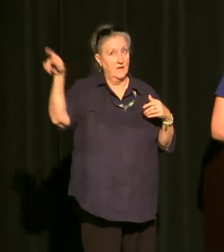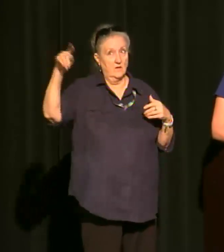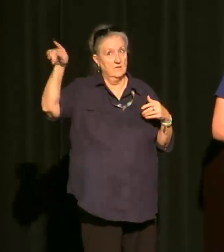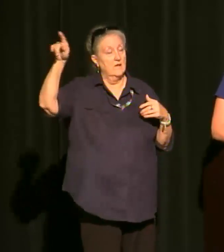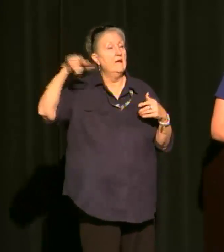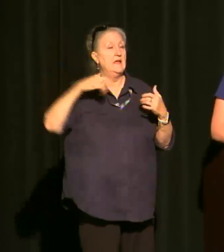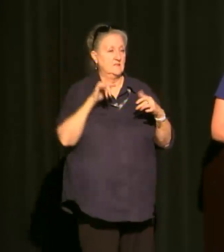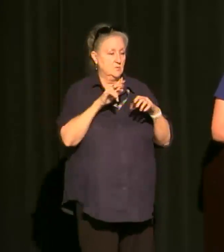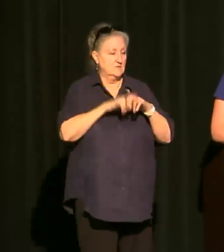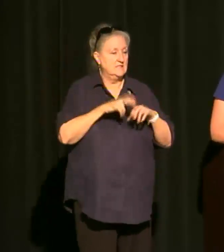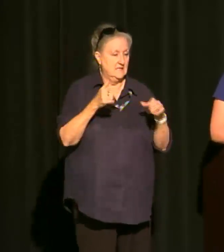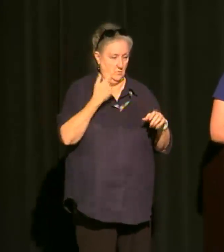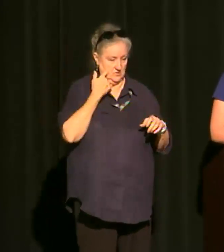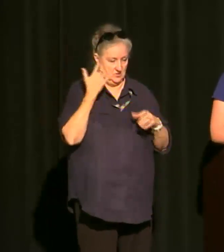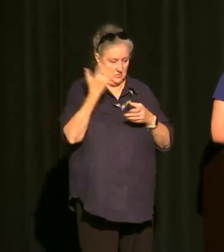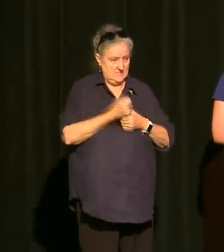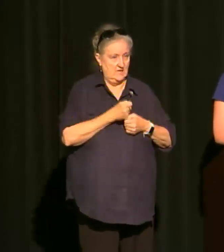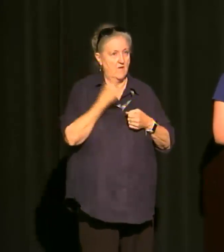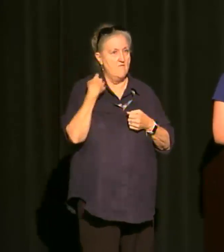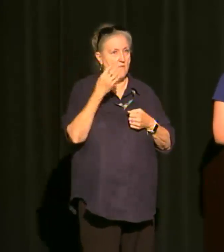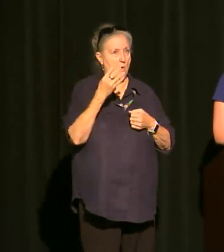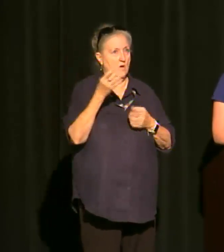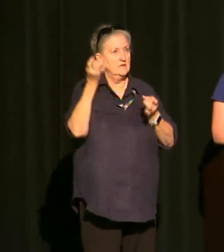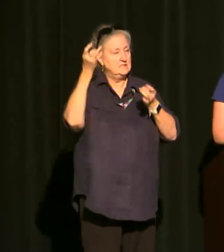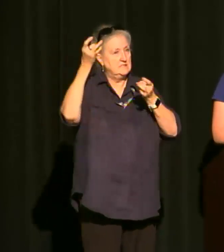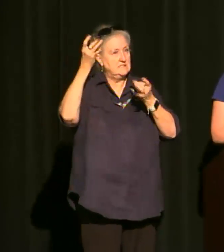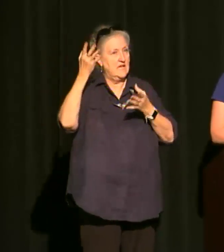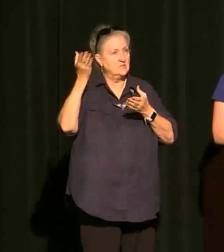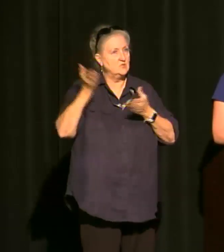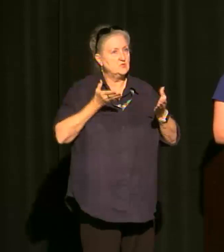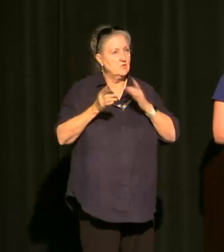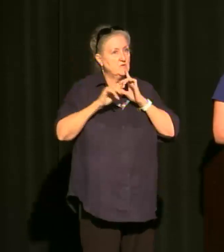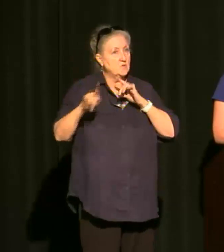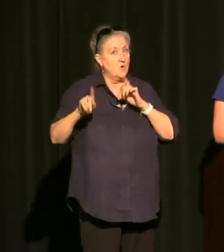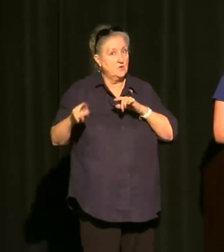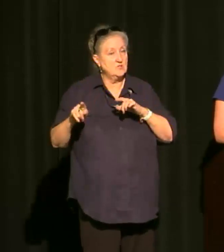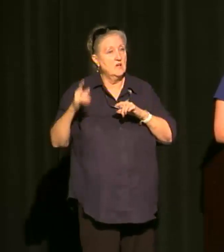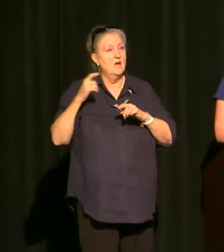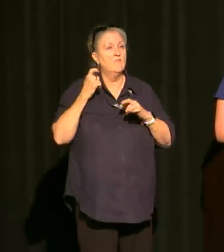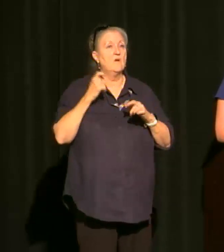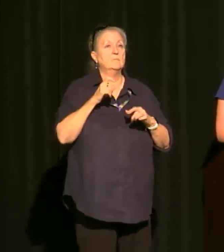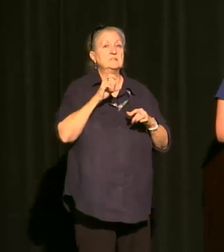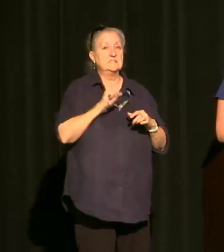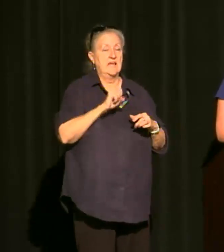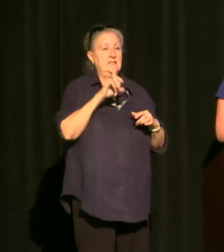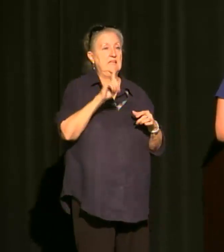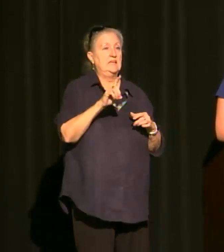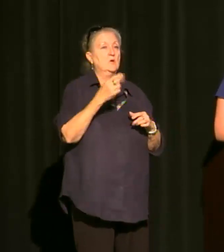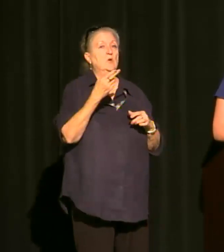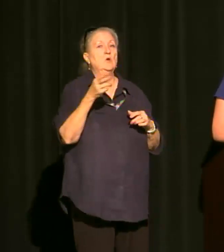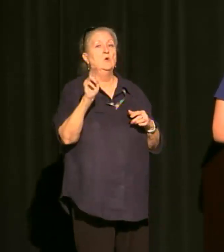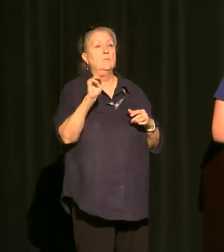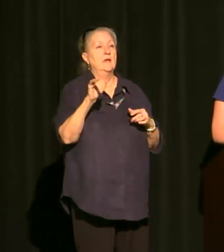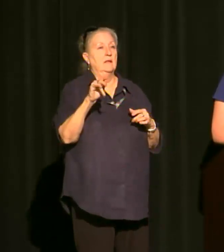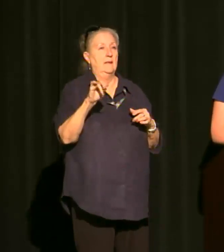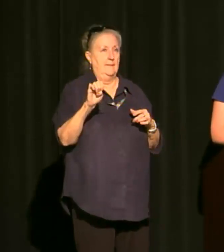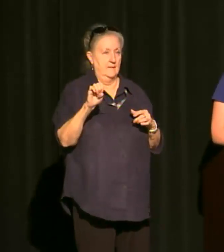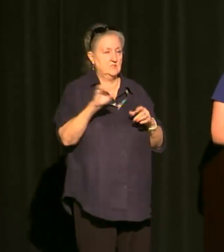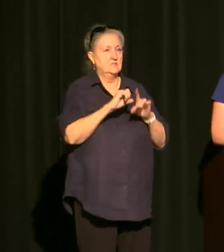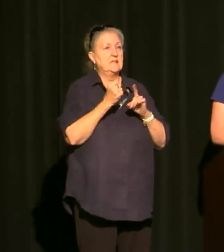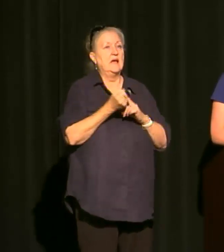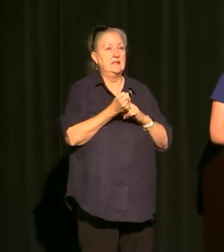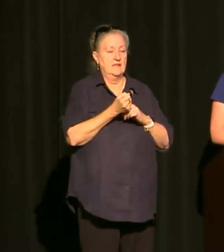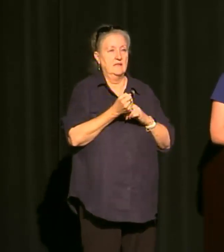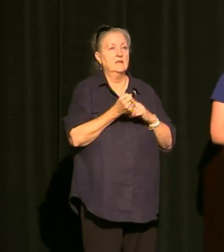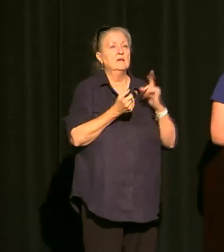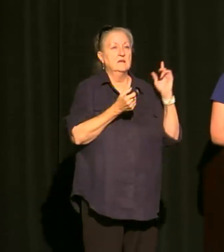sitting here, we just received 4 disaster service workers from San Diego Humane Society that have been sent up to